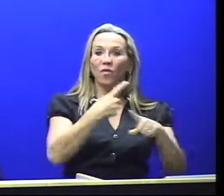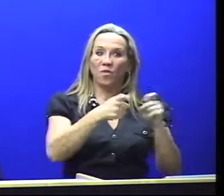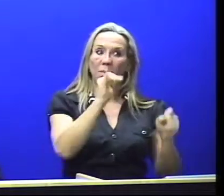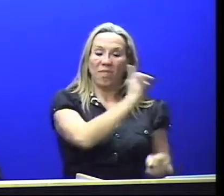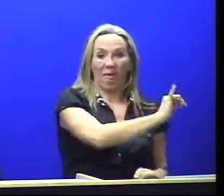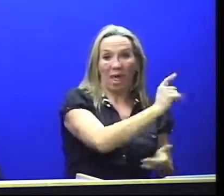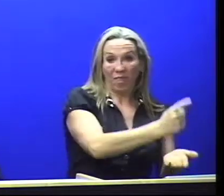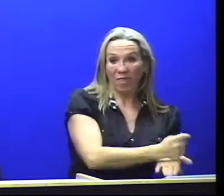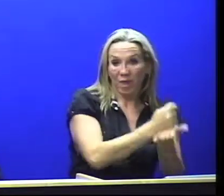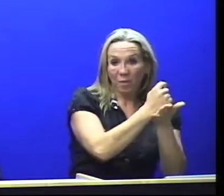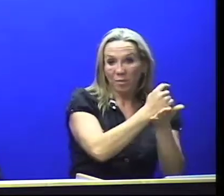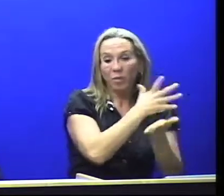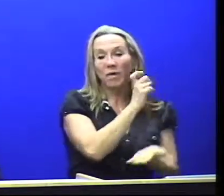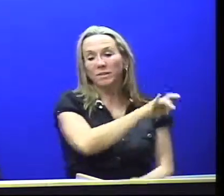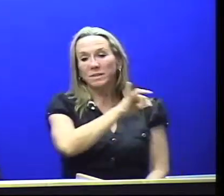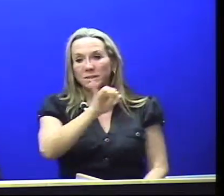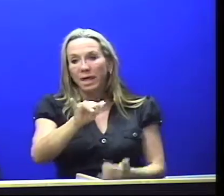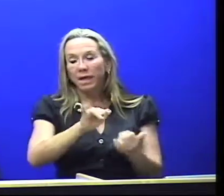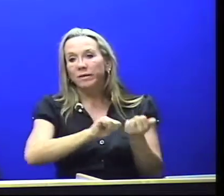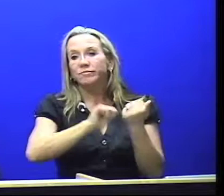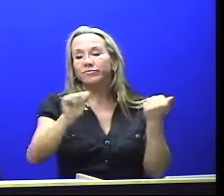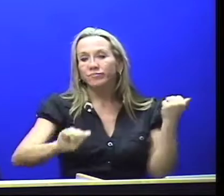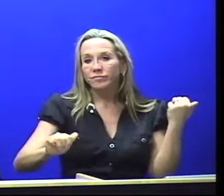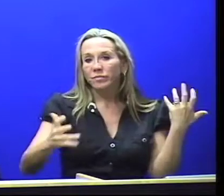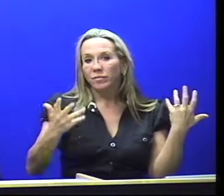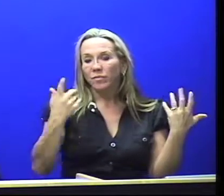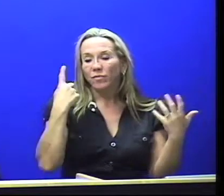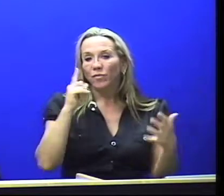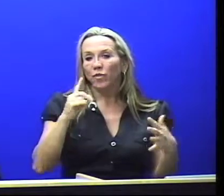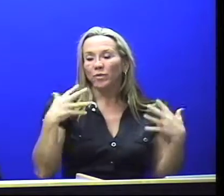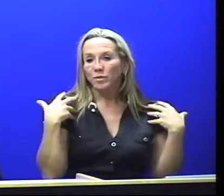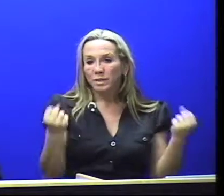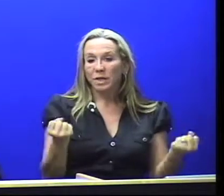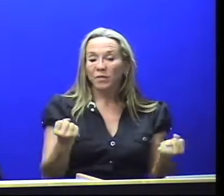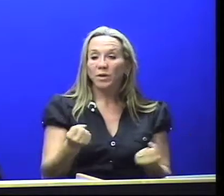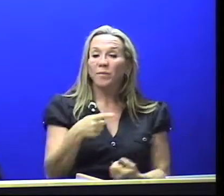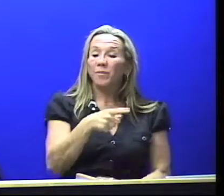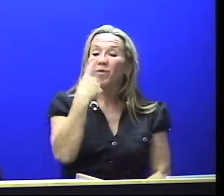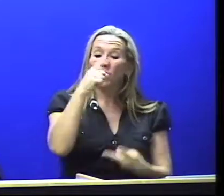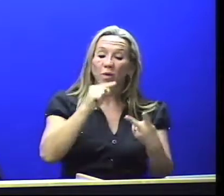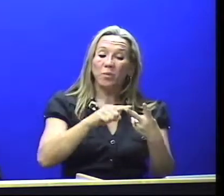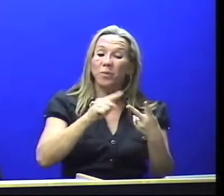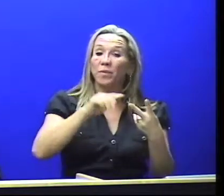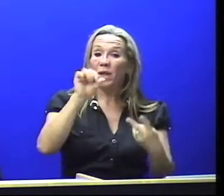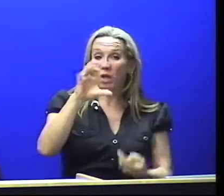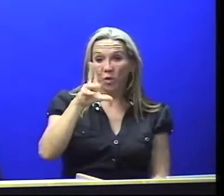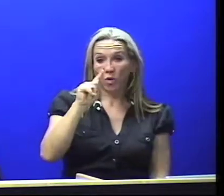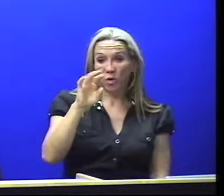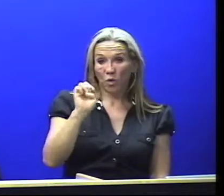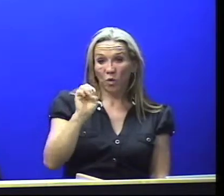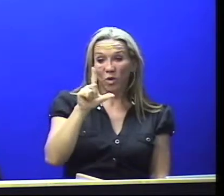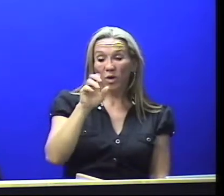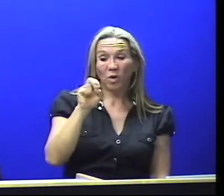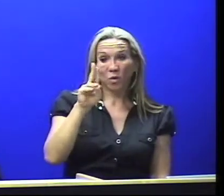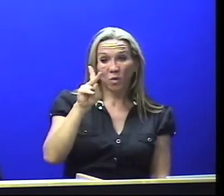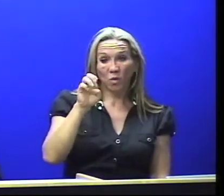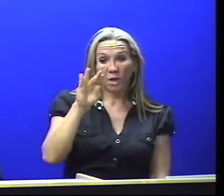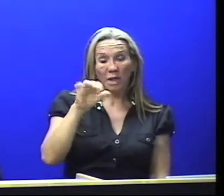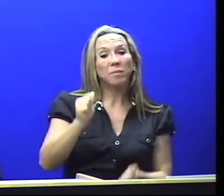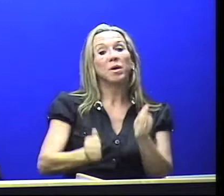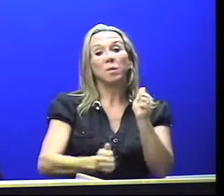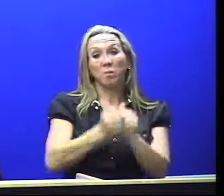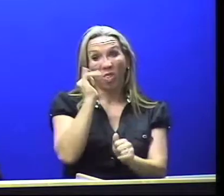therapy. The therapy for acute leukemia is usually given as